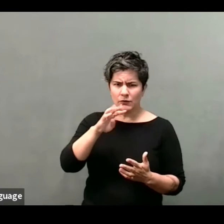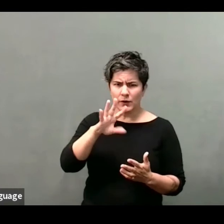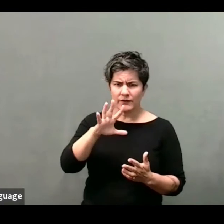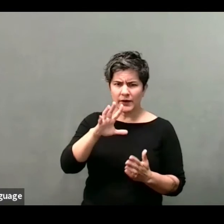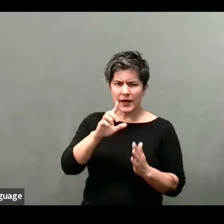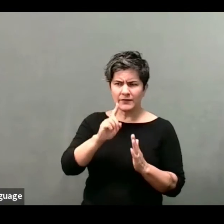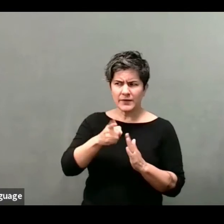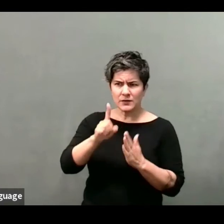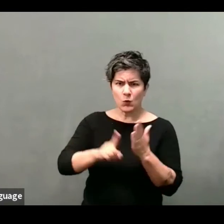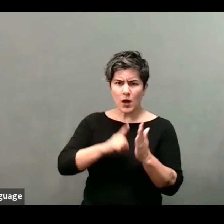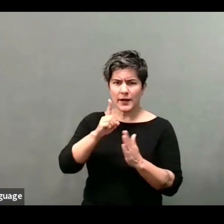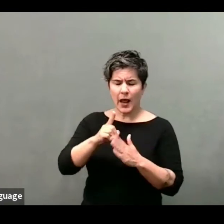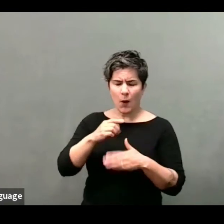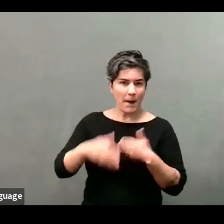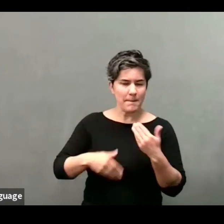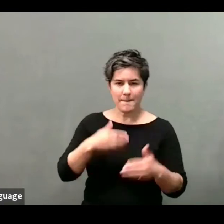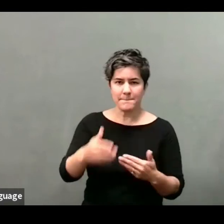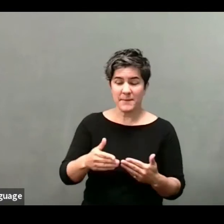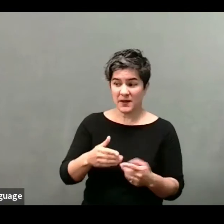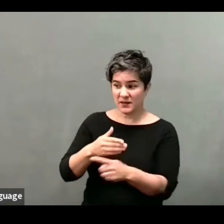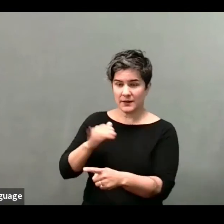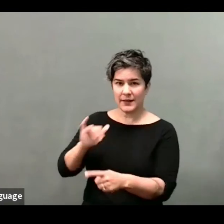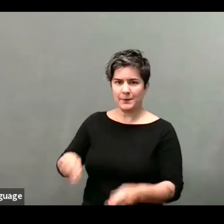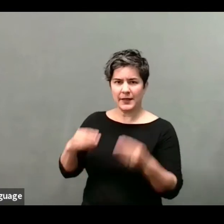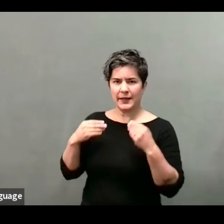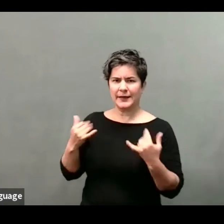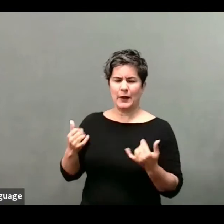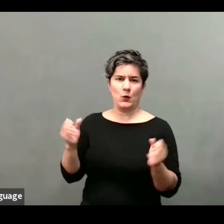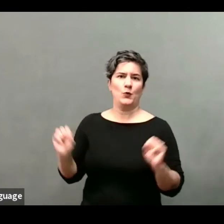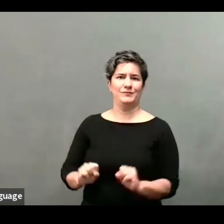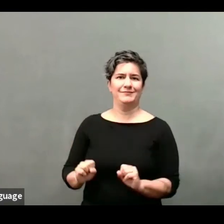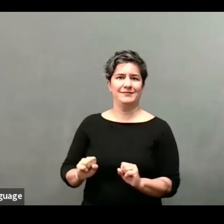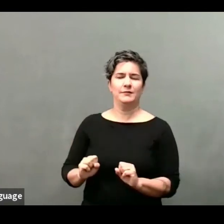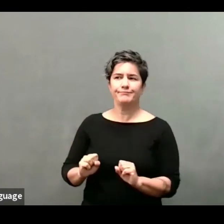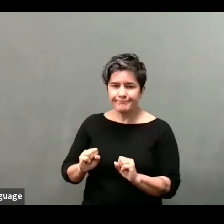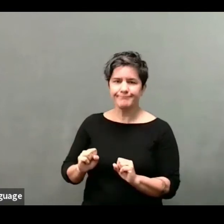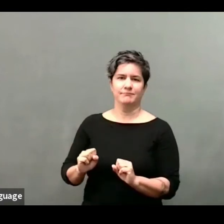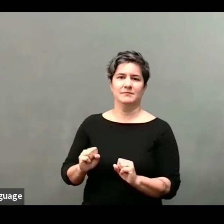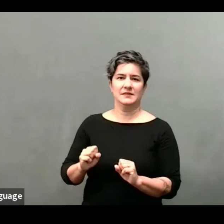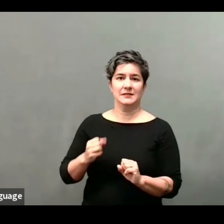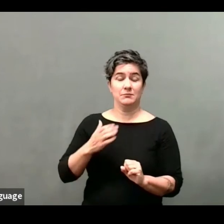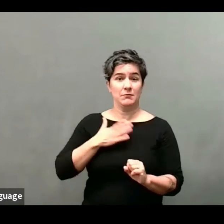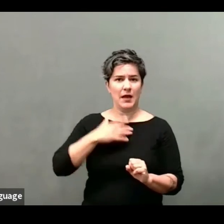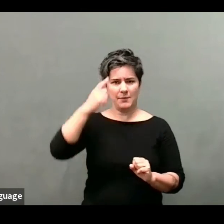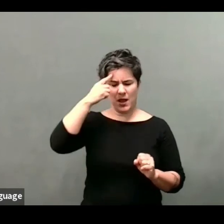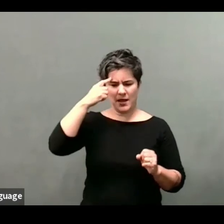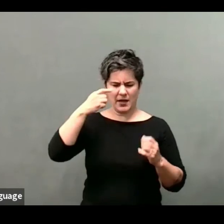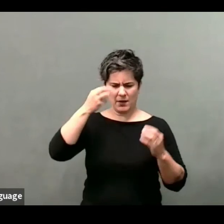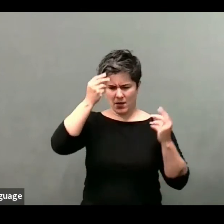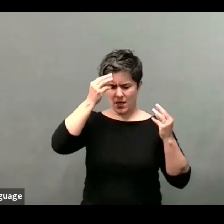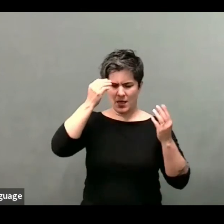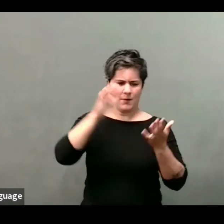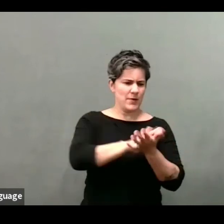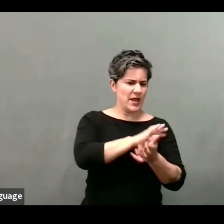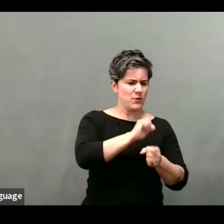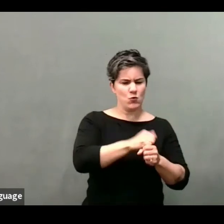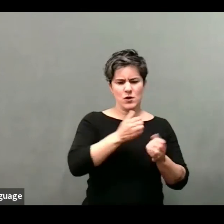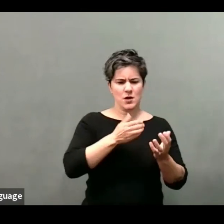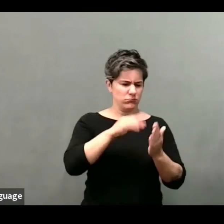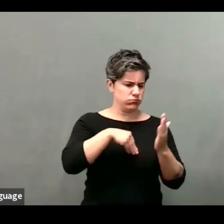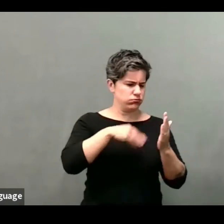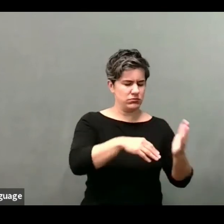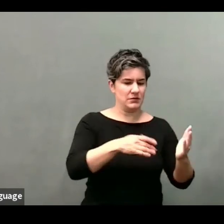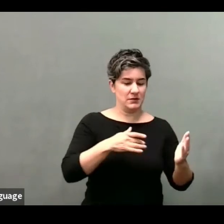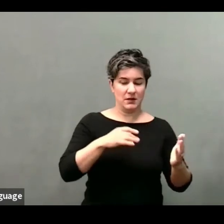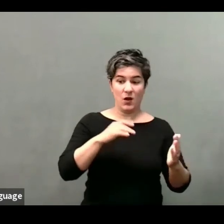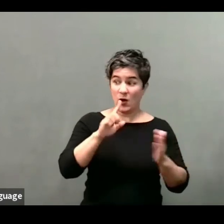hour has passed, and that warm blanket isn't so warm anymore. Because in my head, when I'm going through the paperwork, that can feel like the